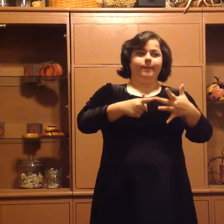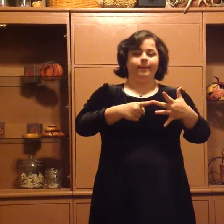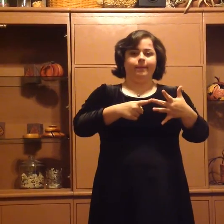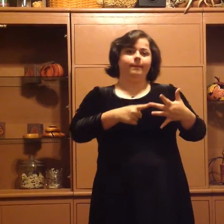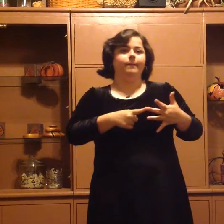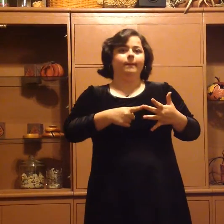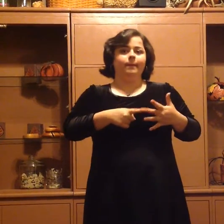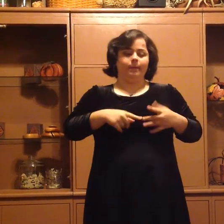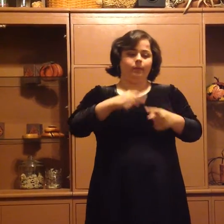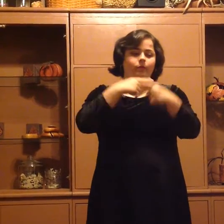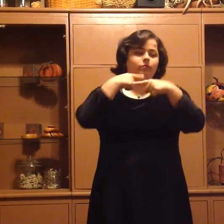a Spanish bear,